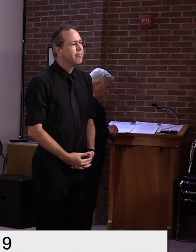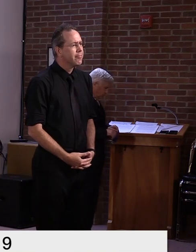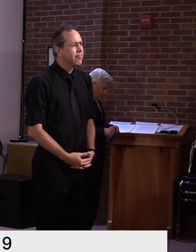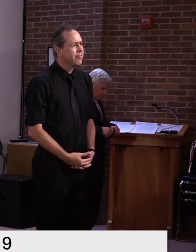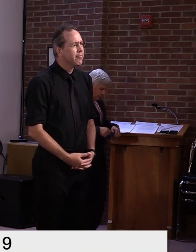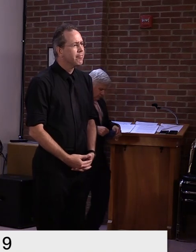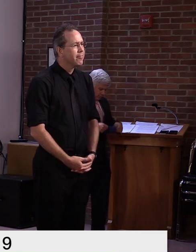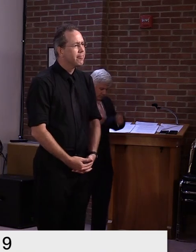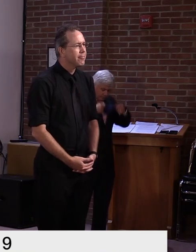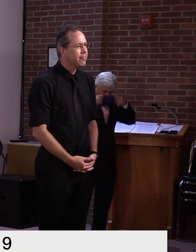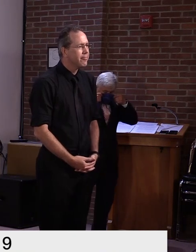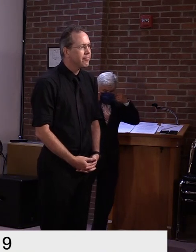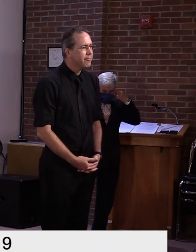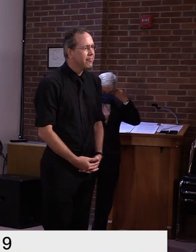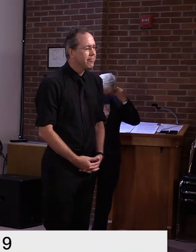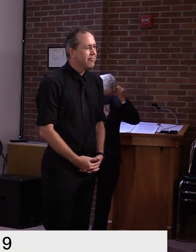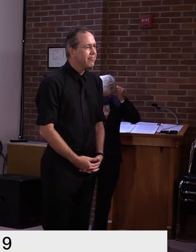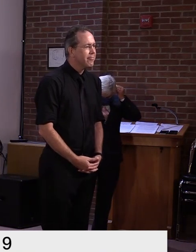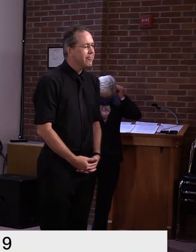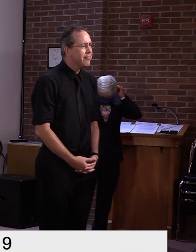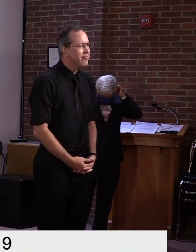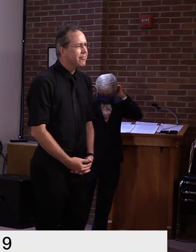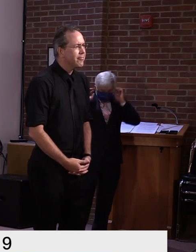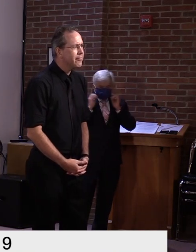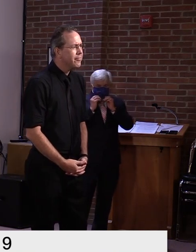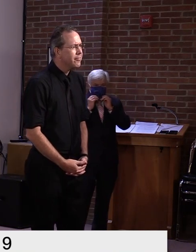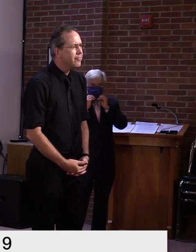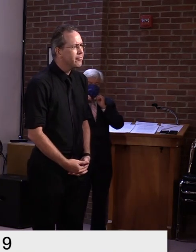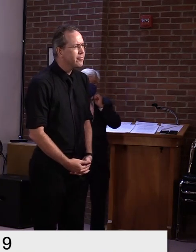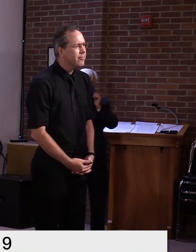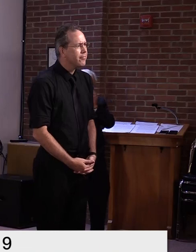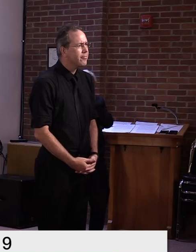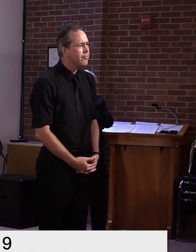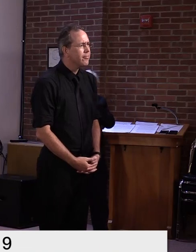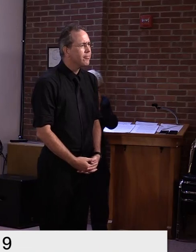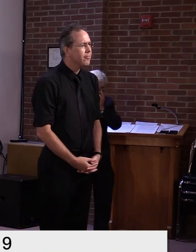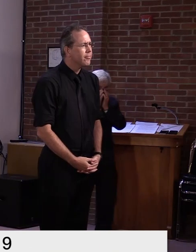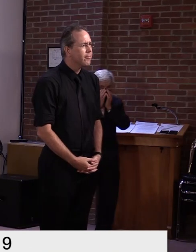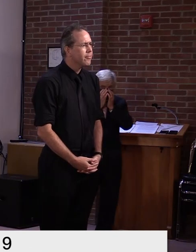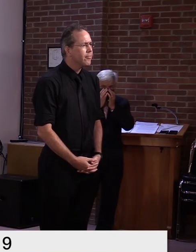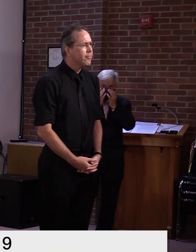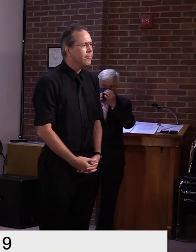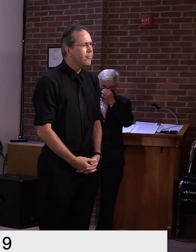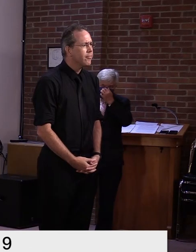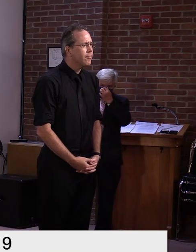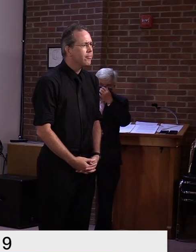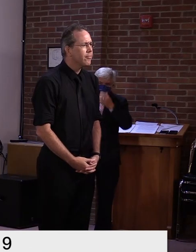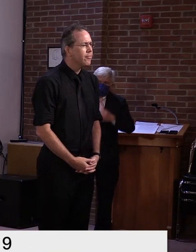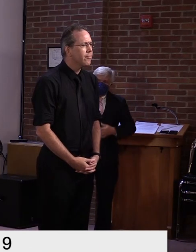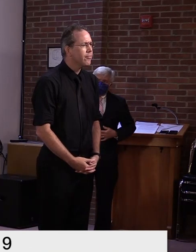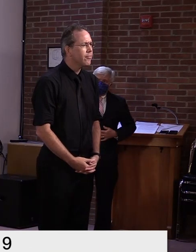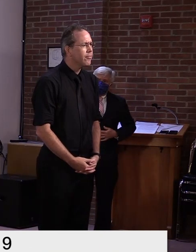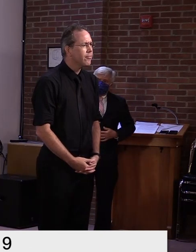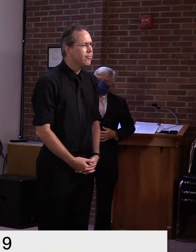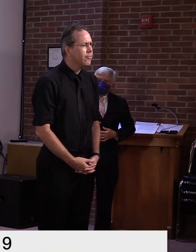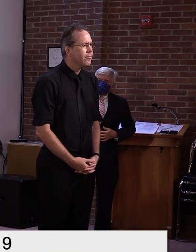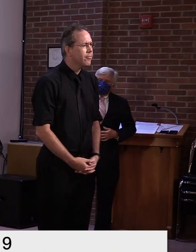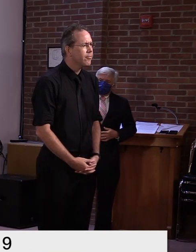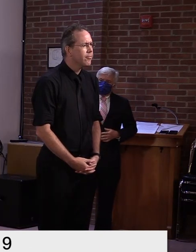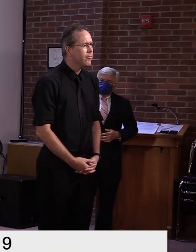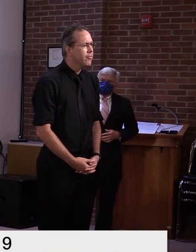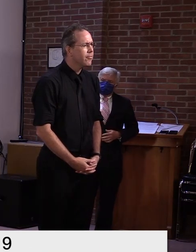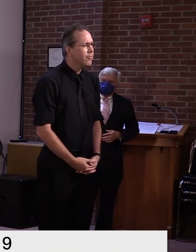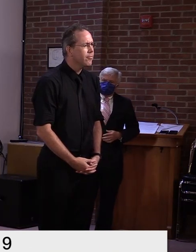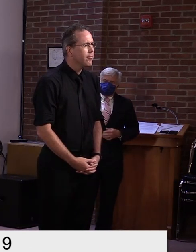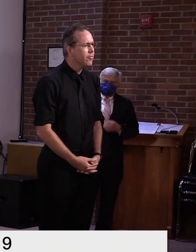Hi, Governor. Good morning. I wanted to first ask if you had an update available about the DMV testing numbers,